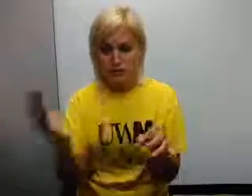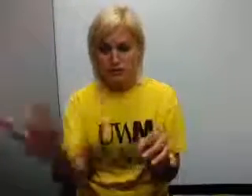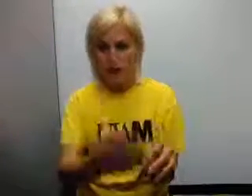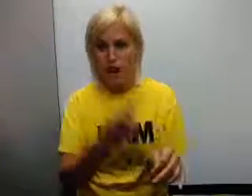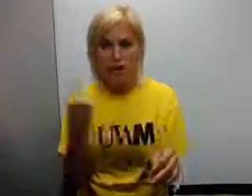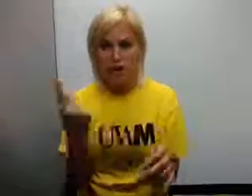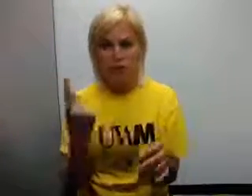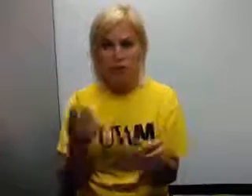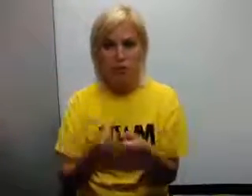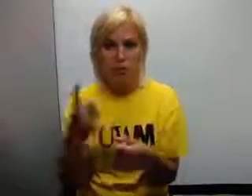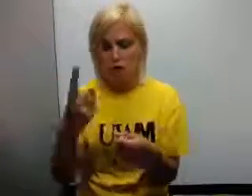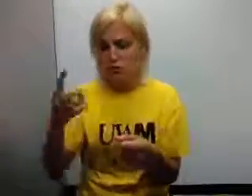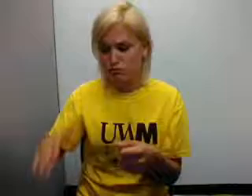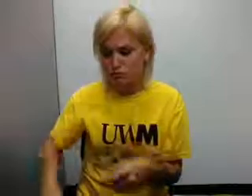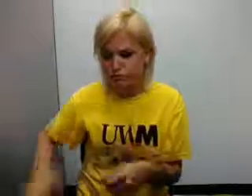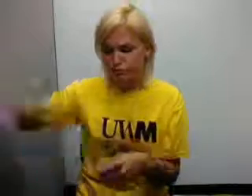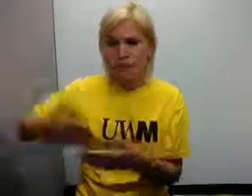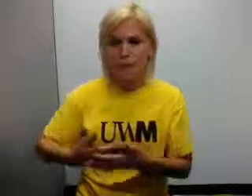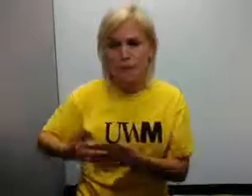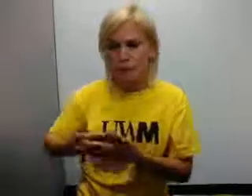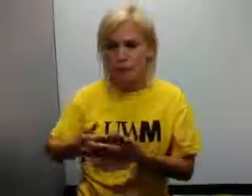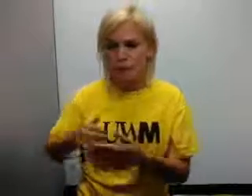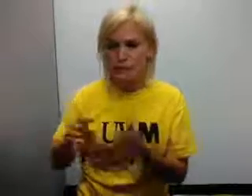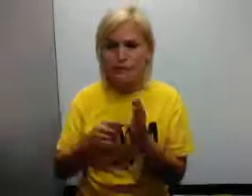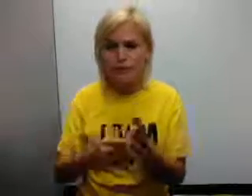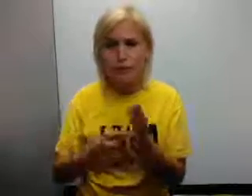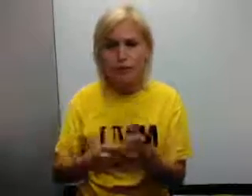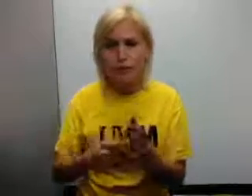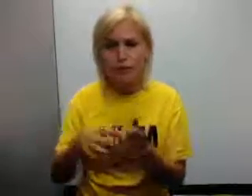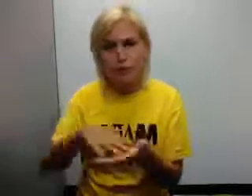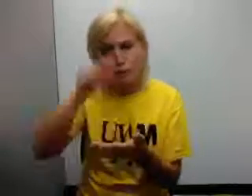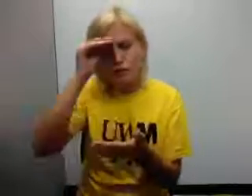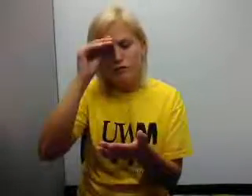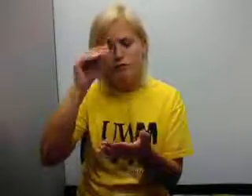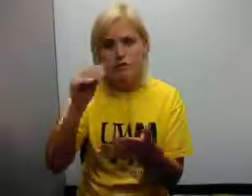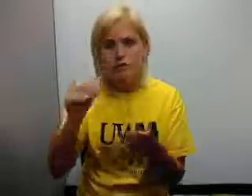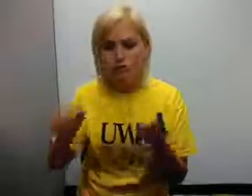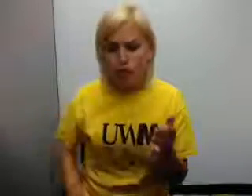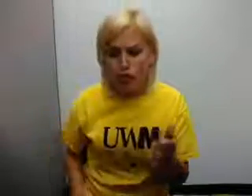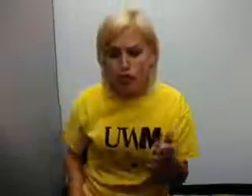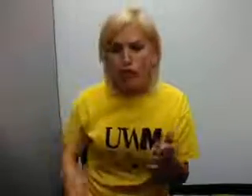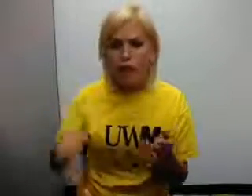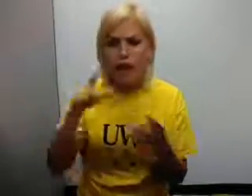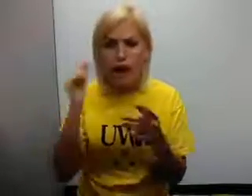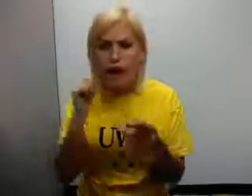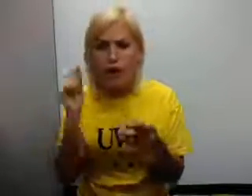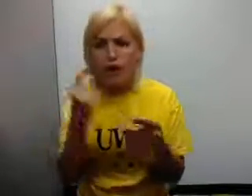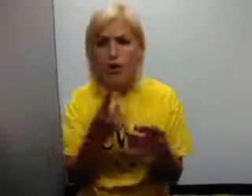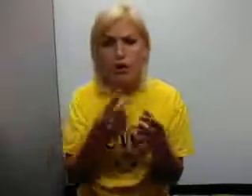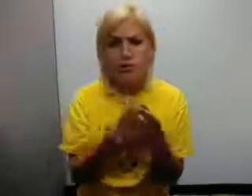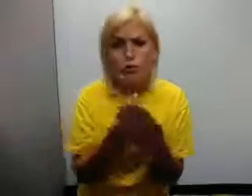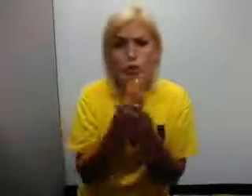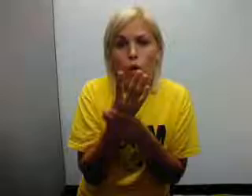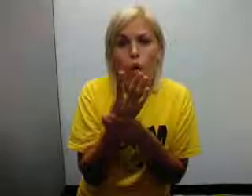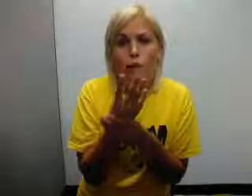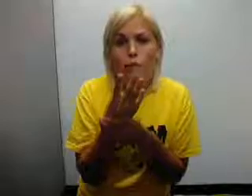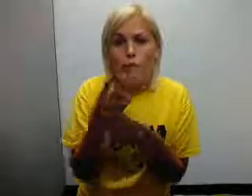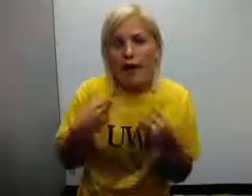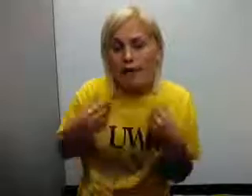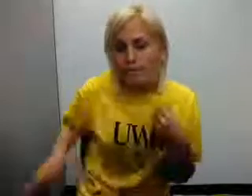similarities. The dog is like the cat. Both are warm, have tails, and run. We also